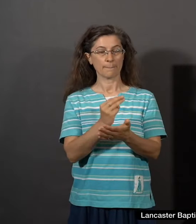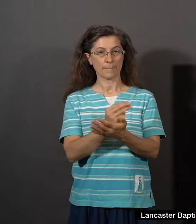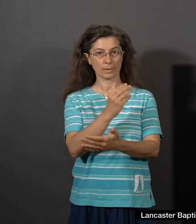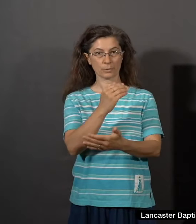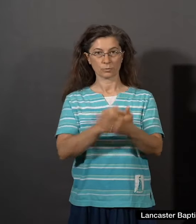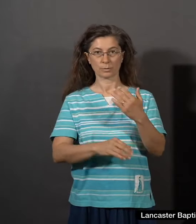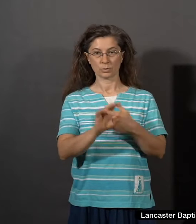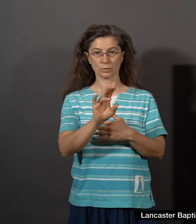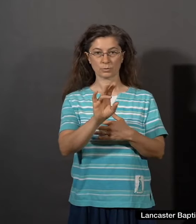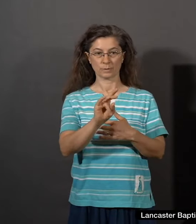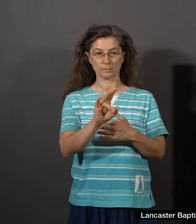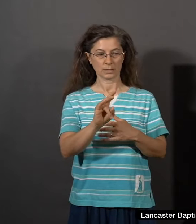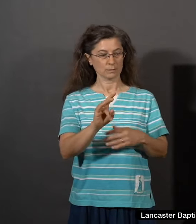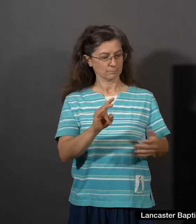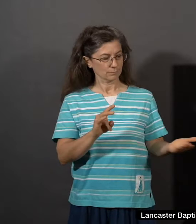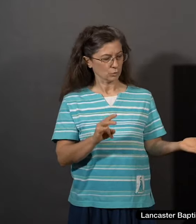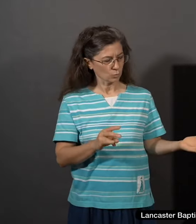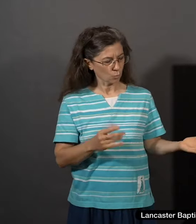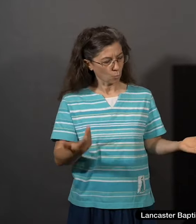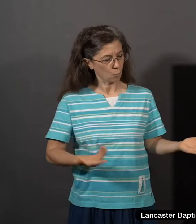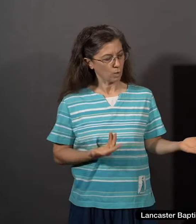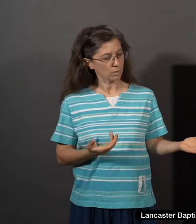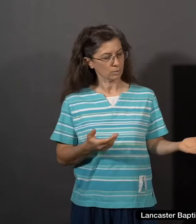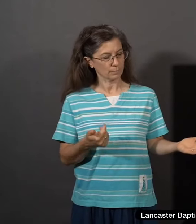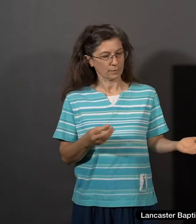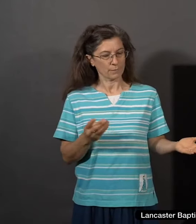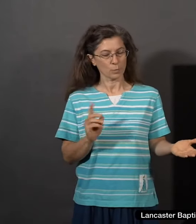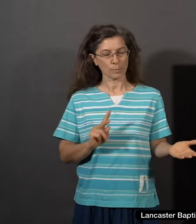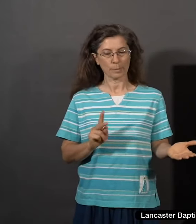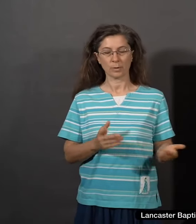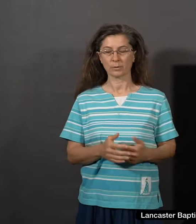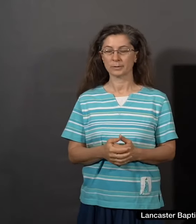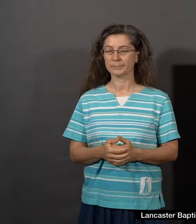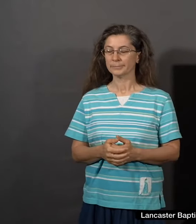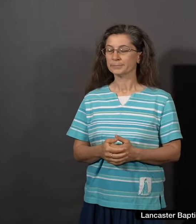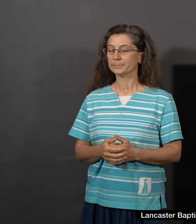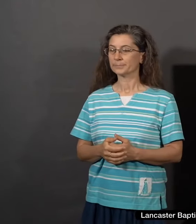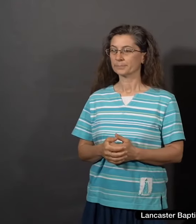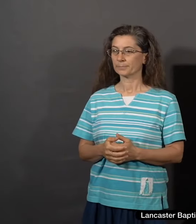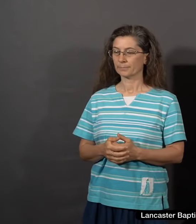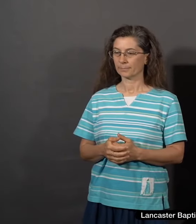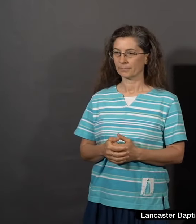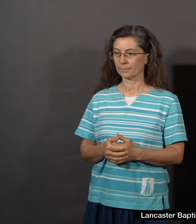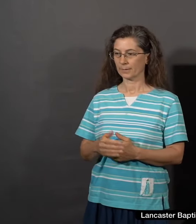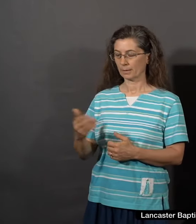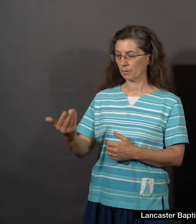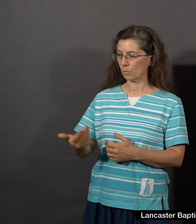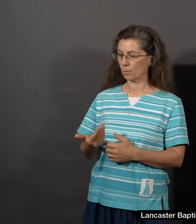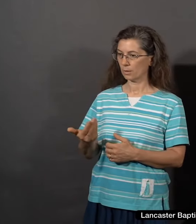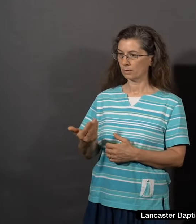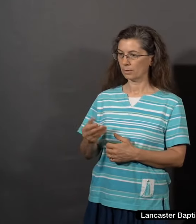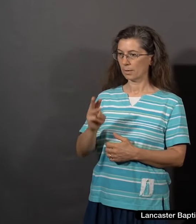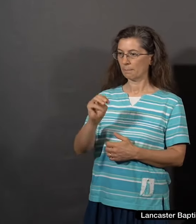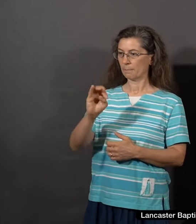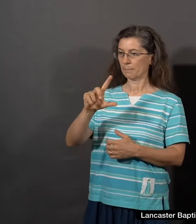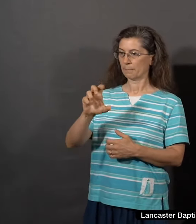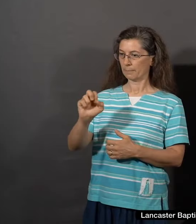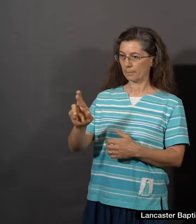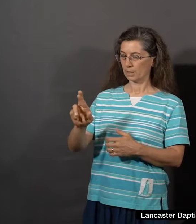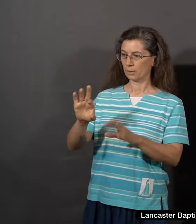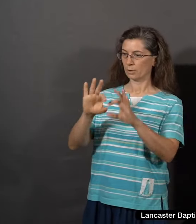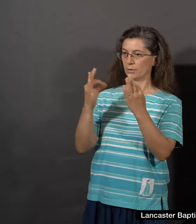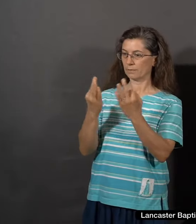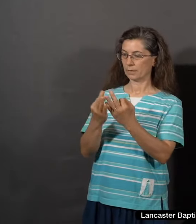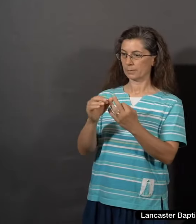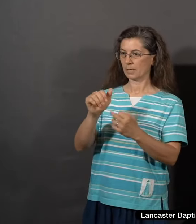and while you're turning there honey why don't you welcome some of our friends that are joining with us today sure we want to welcome the miller family the